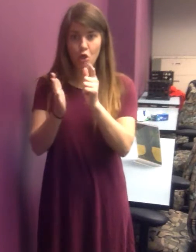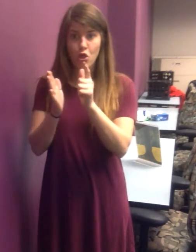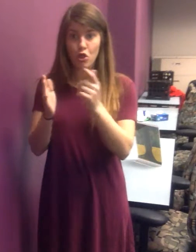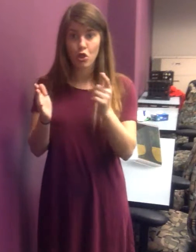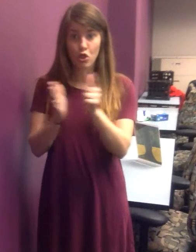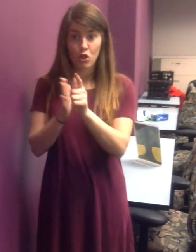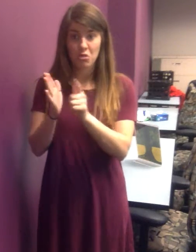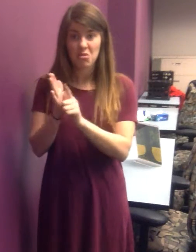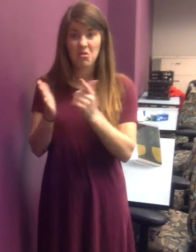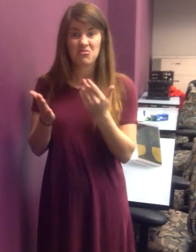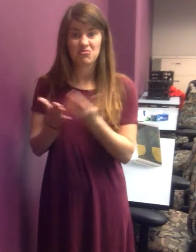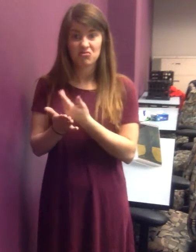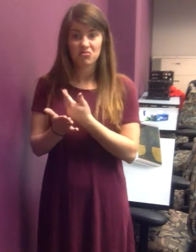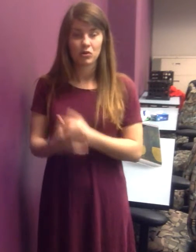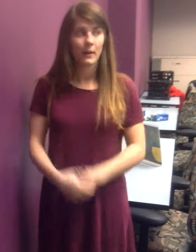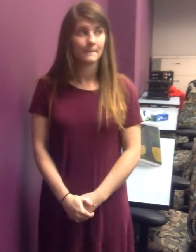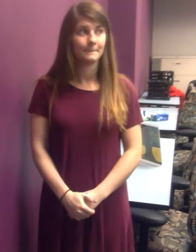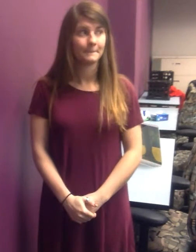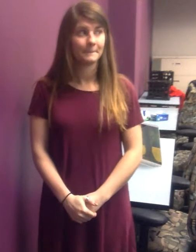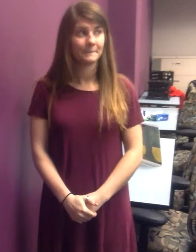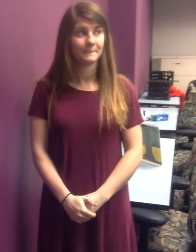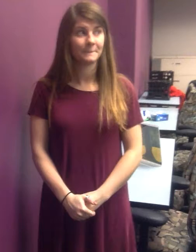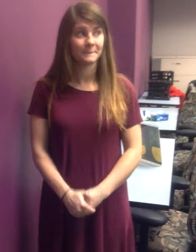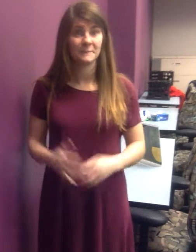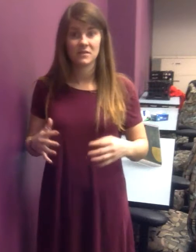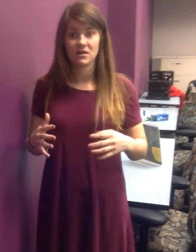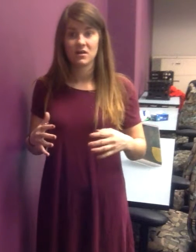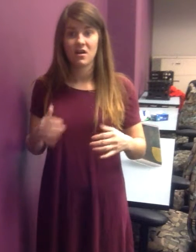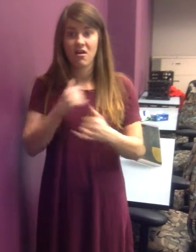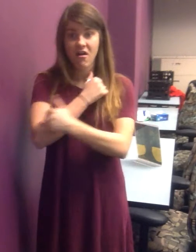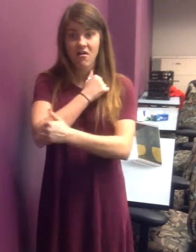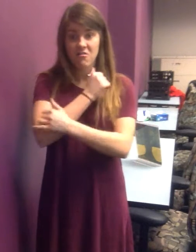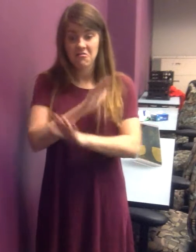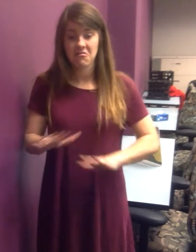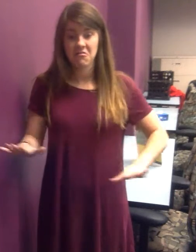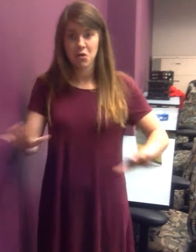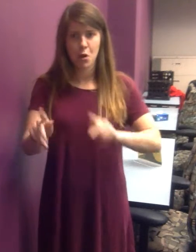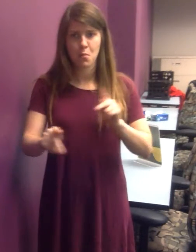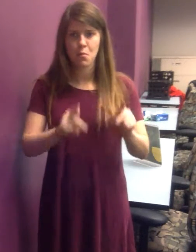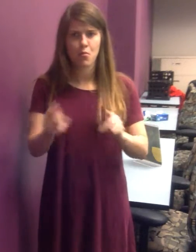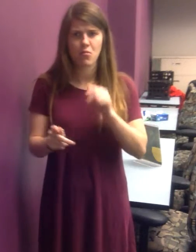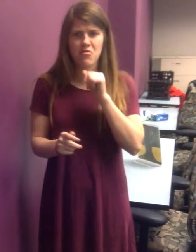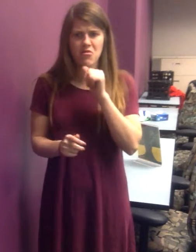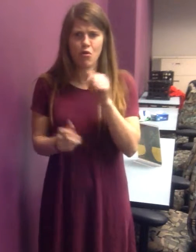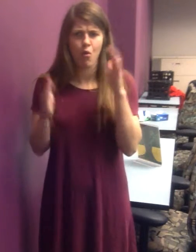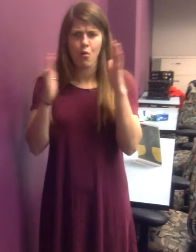The people of this country were really not concerned one way or the other on this issue until the economy started going south